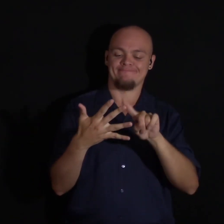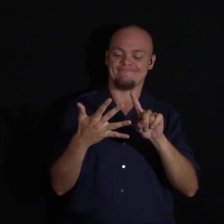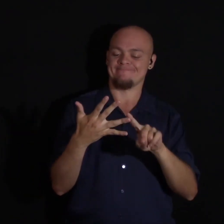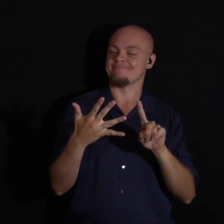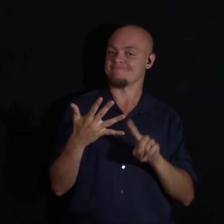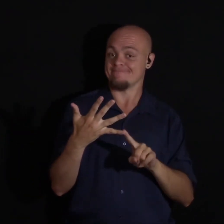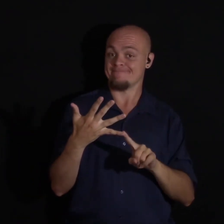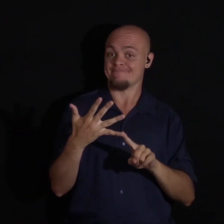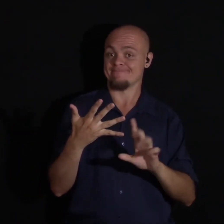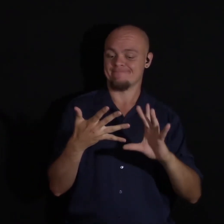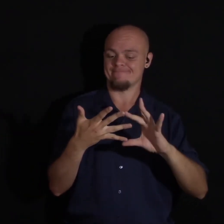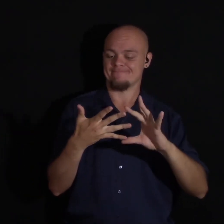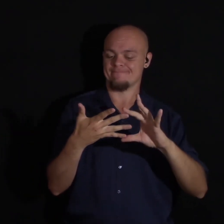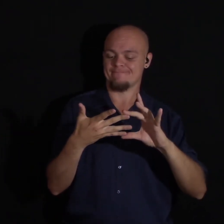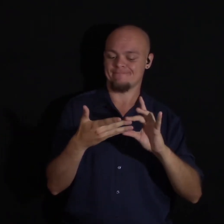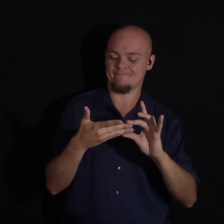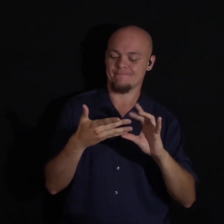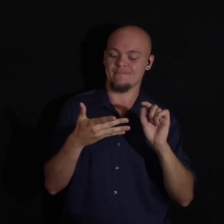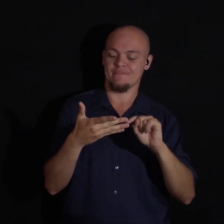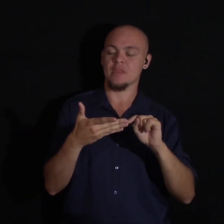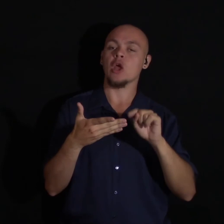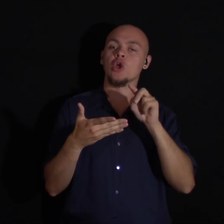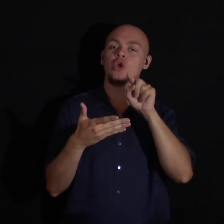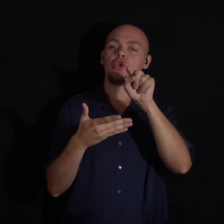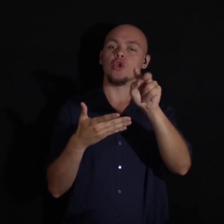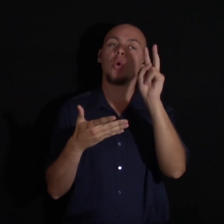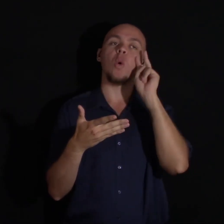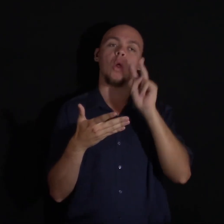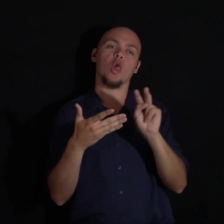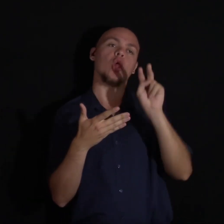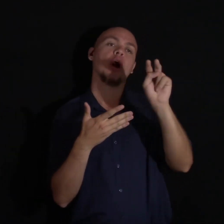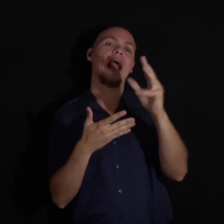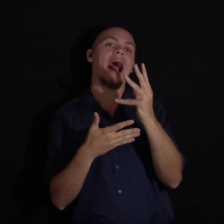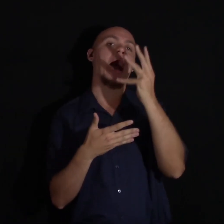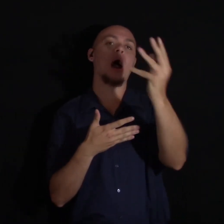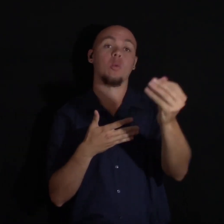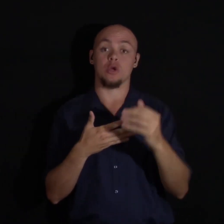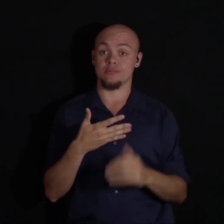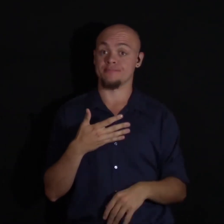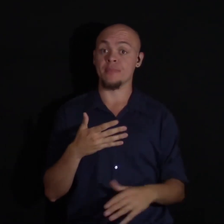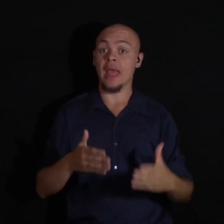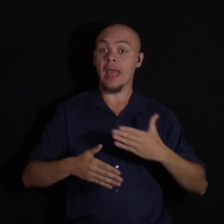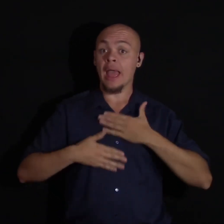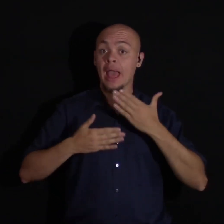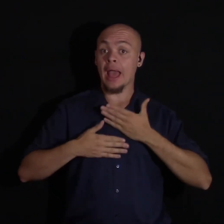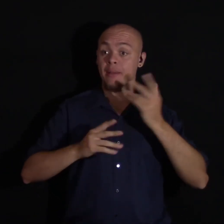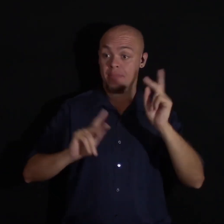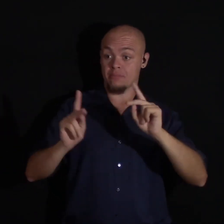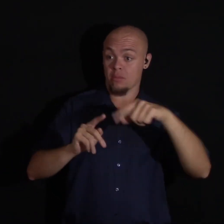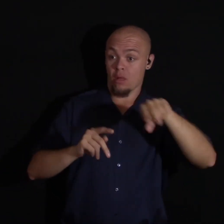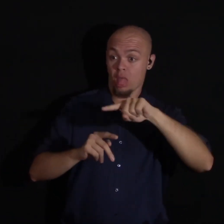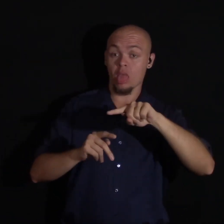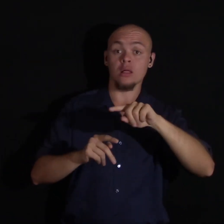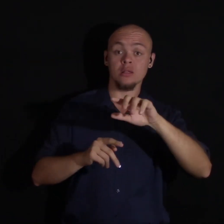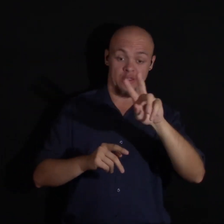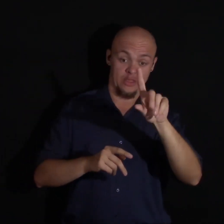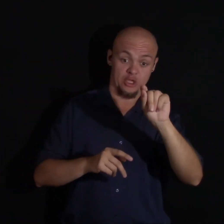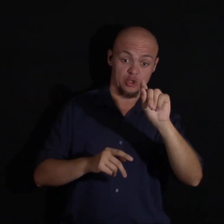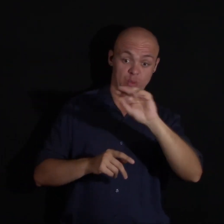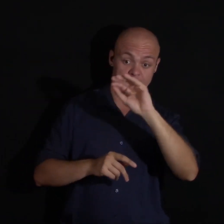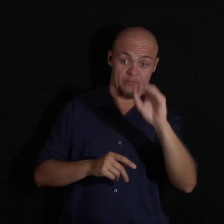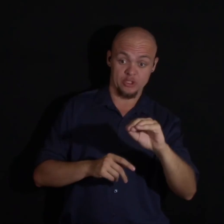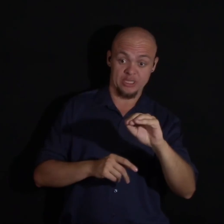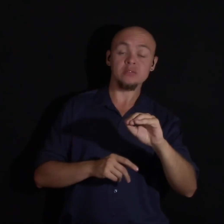That formulation forces you to be outward-facing. And all the happier people that I met outside the tent on that warm New Haven